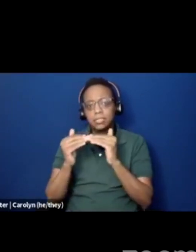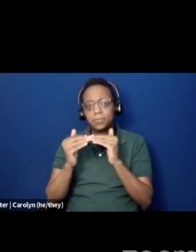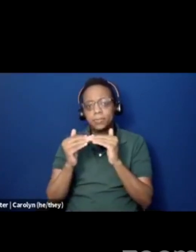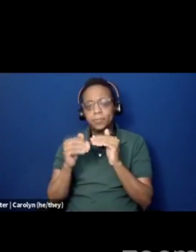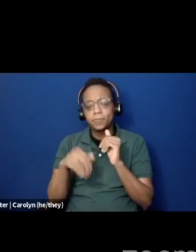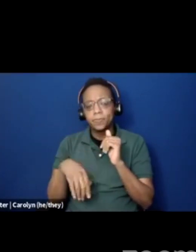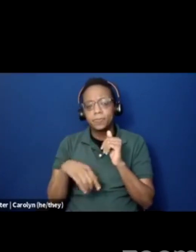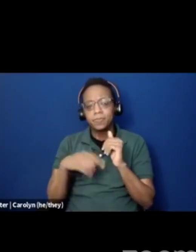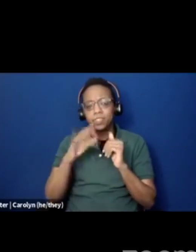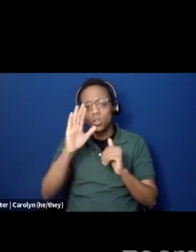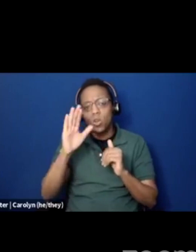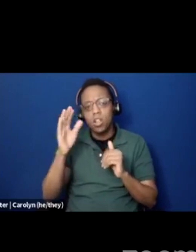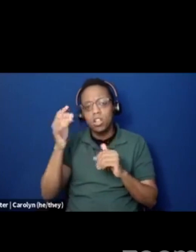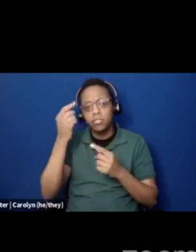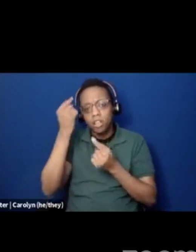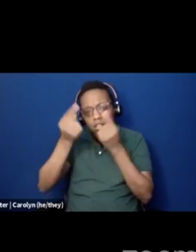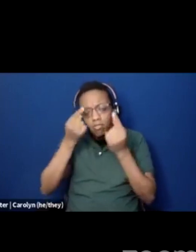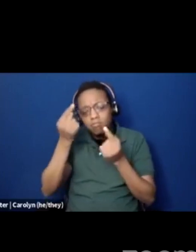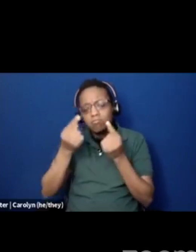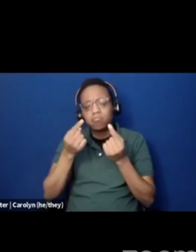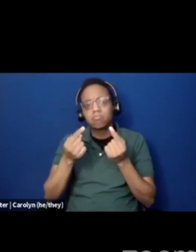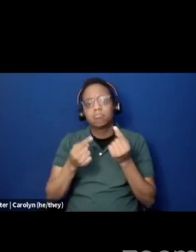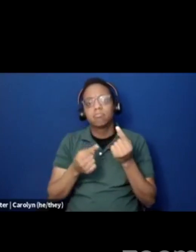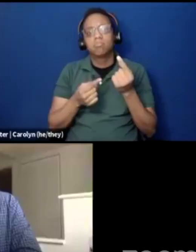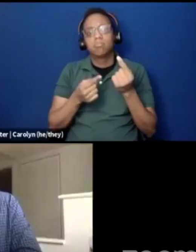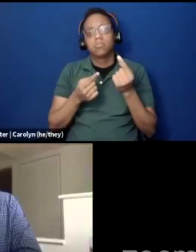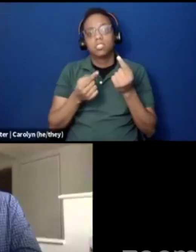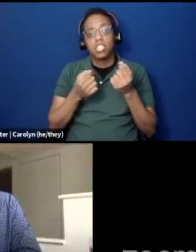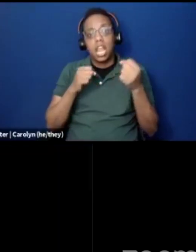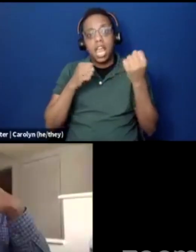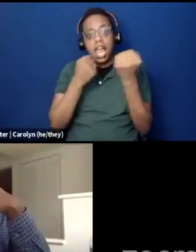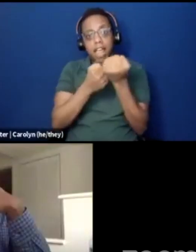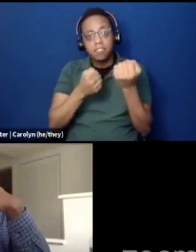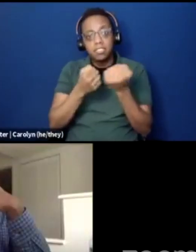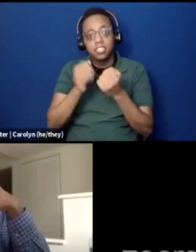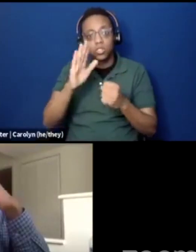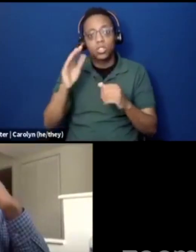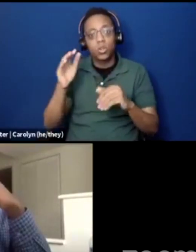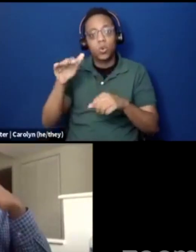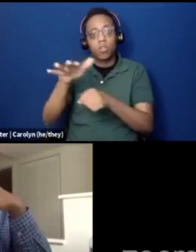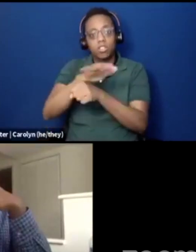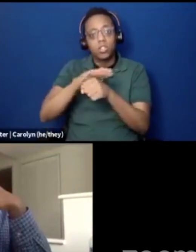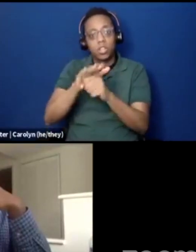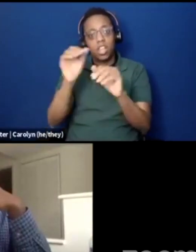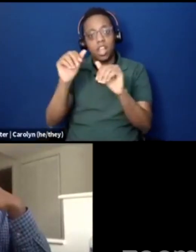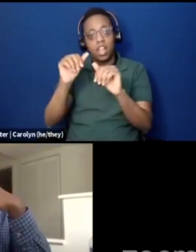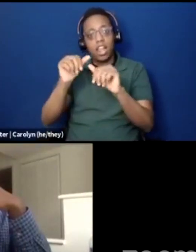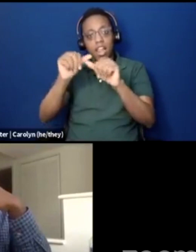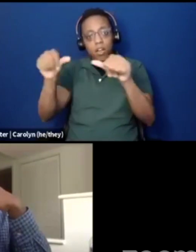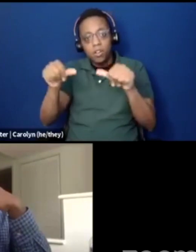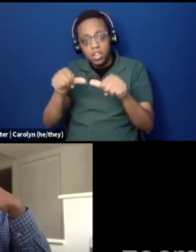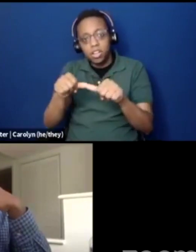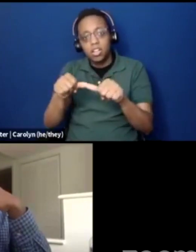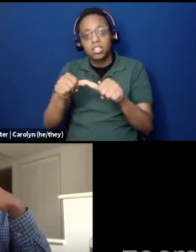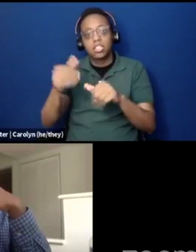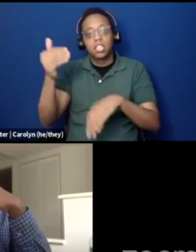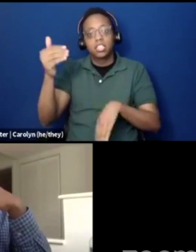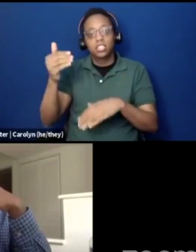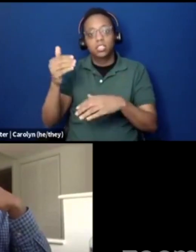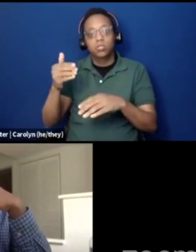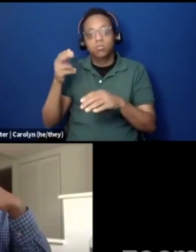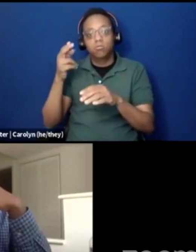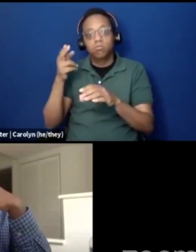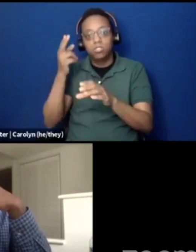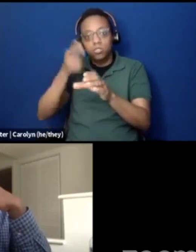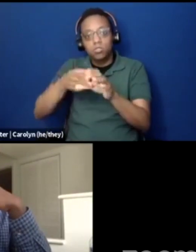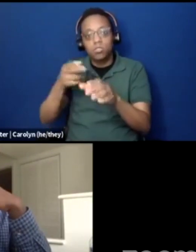that? Is there any advocacy in your local area that you're either a part of you, or that you know of around